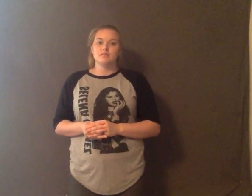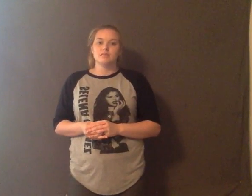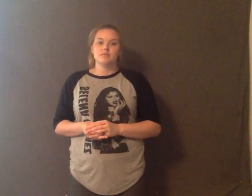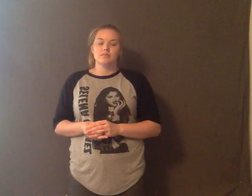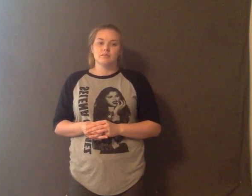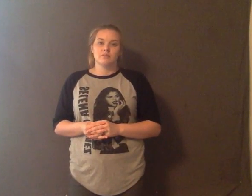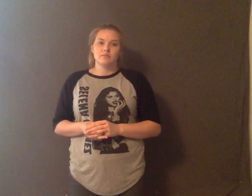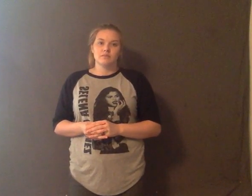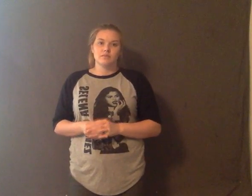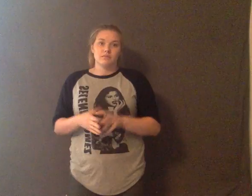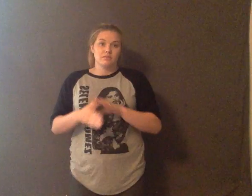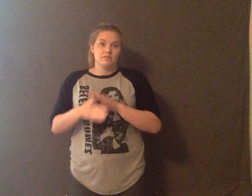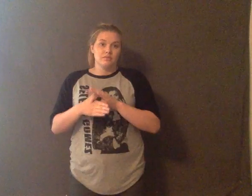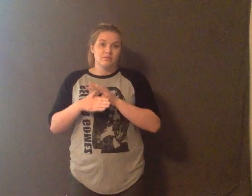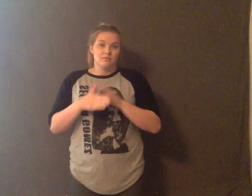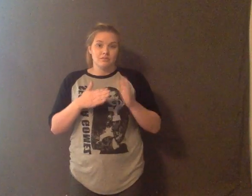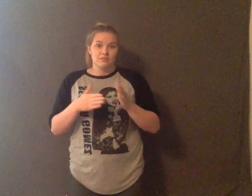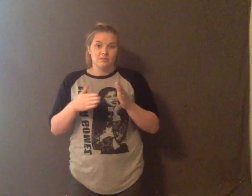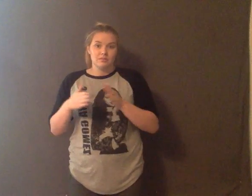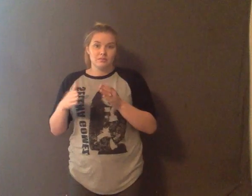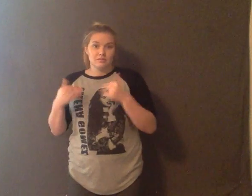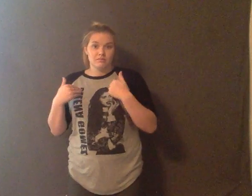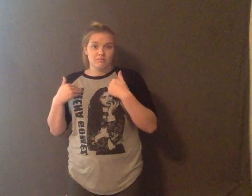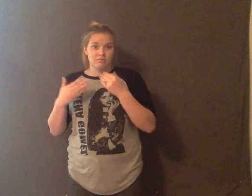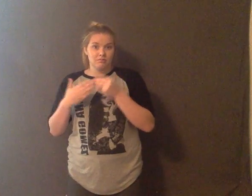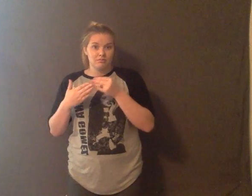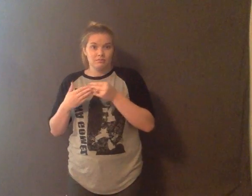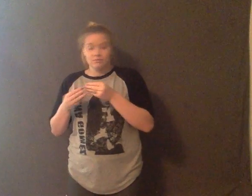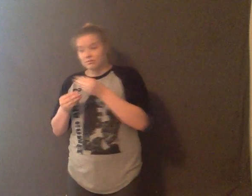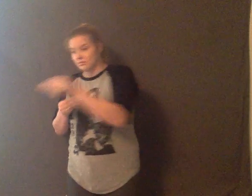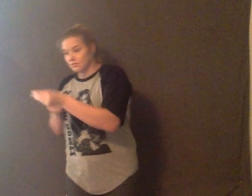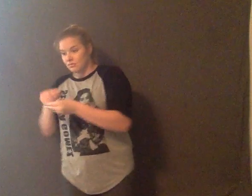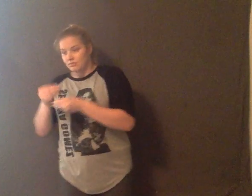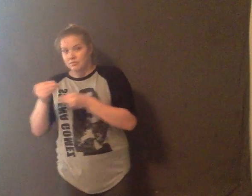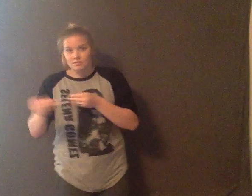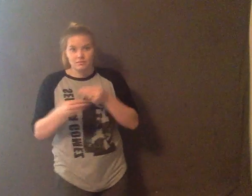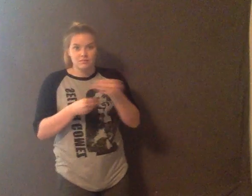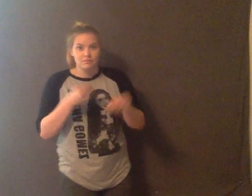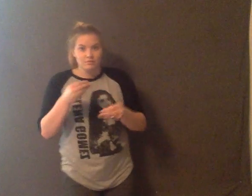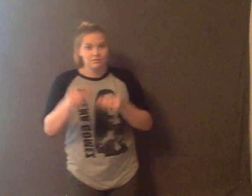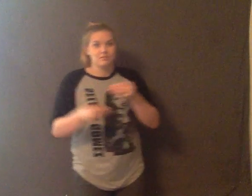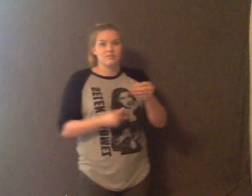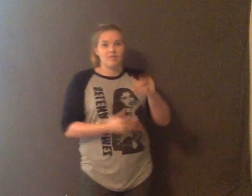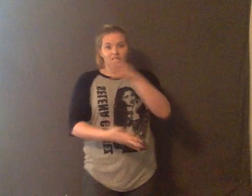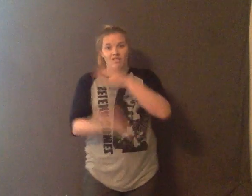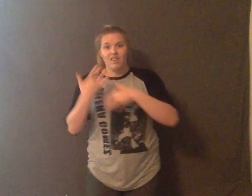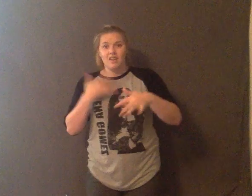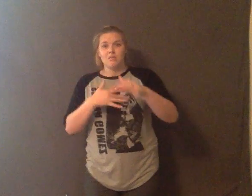The meat producers don't have to pay for the heart disease or the environmental destruction or any of the